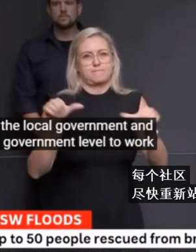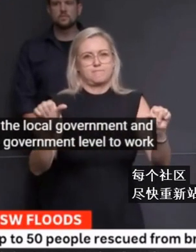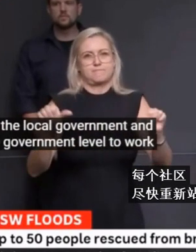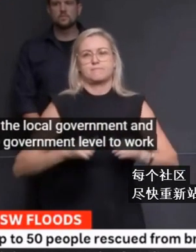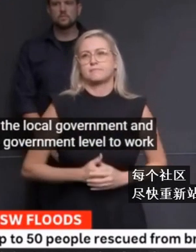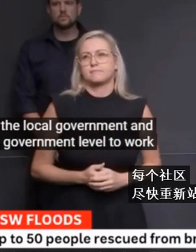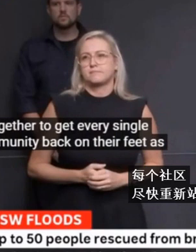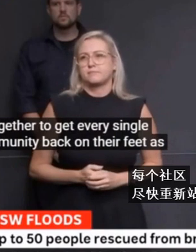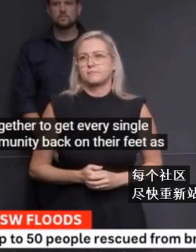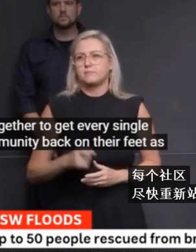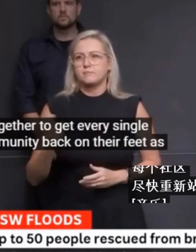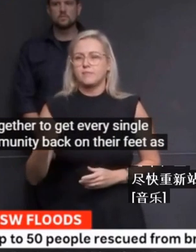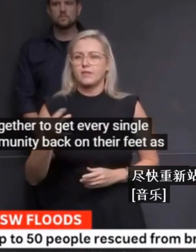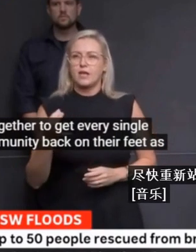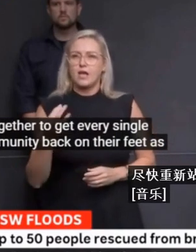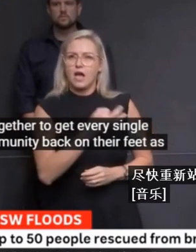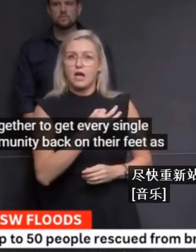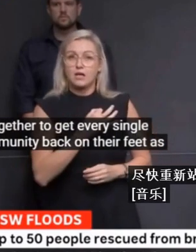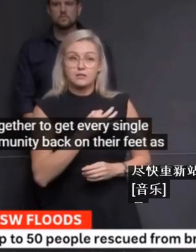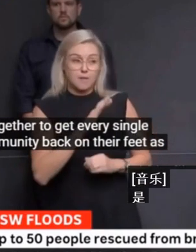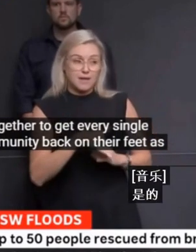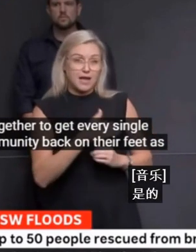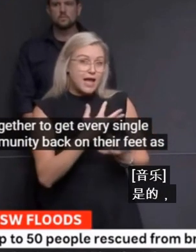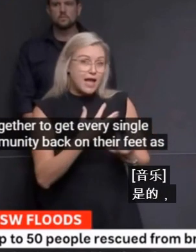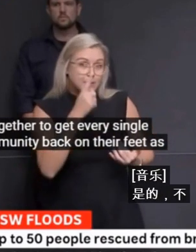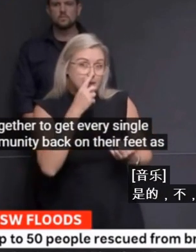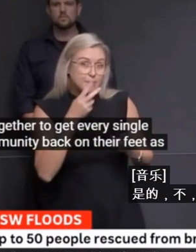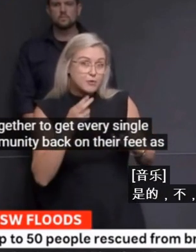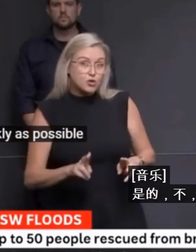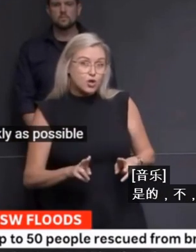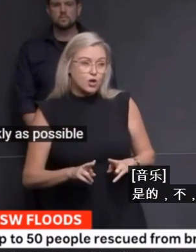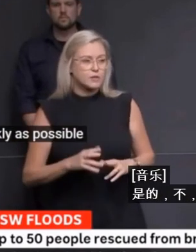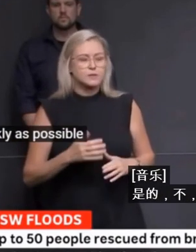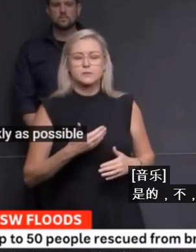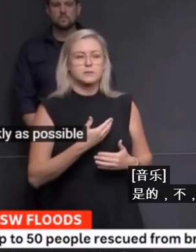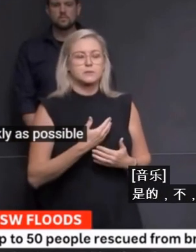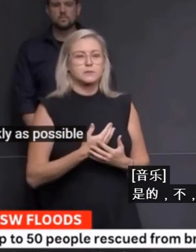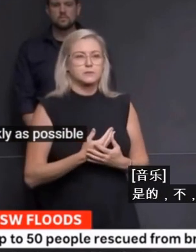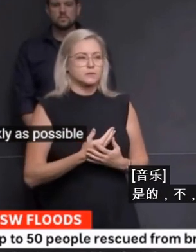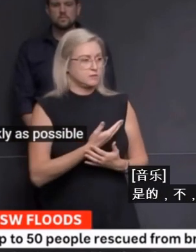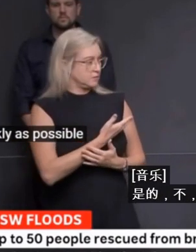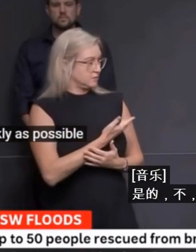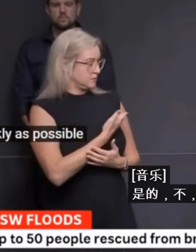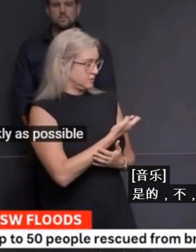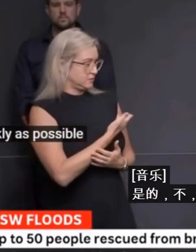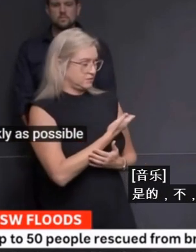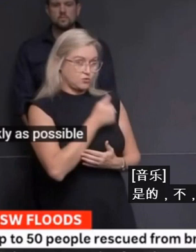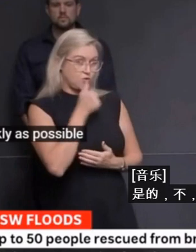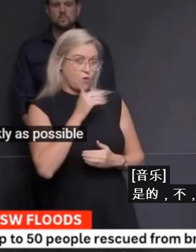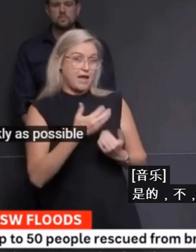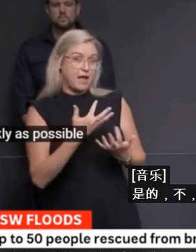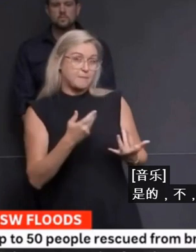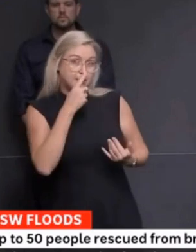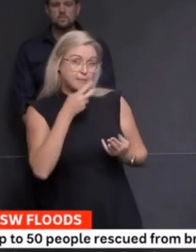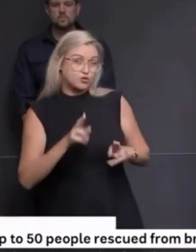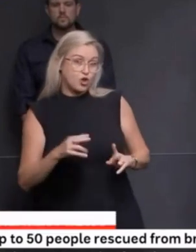as possible. Are you able to give us an update on the death toll? Is that something you can... No, I might pass something on.